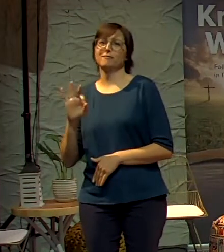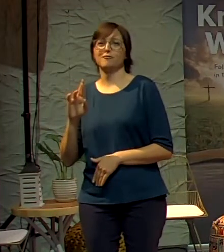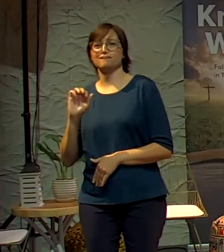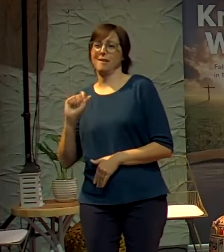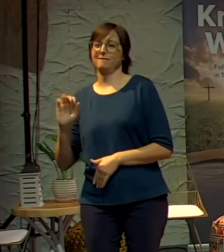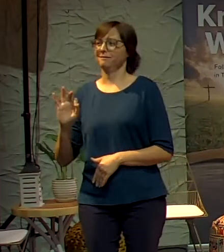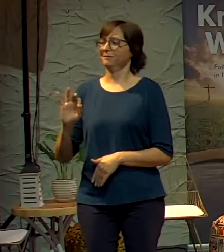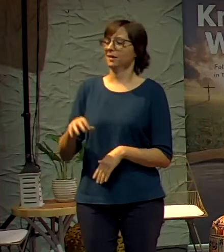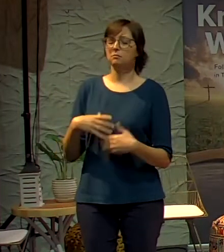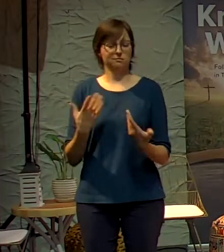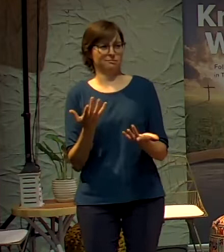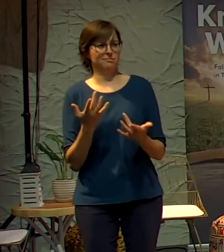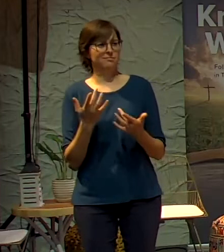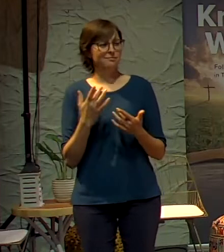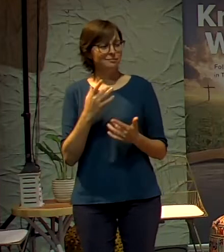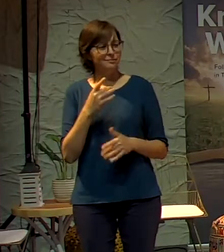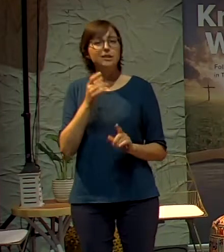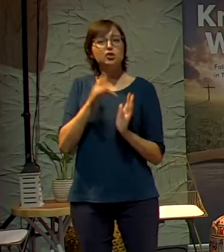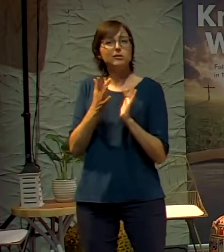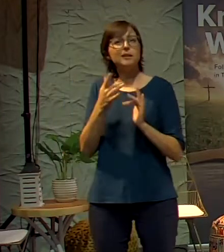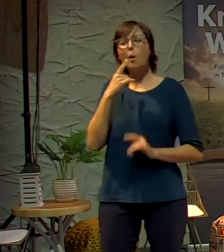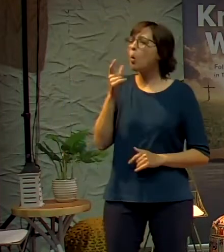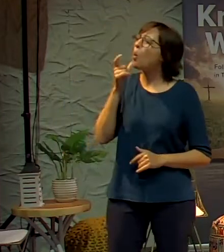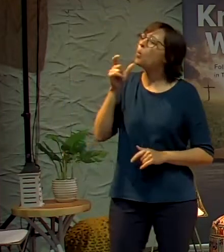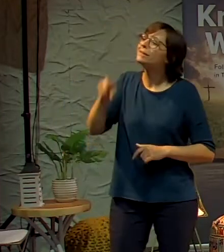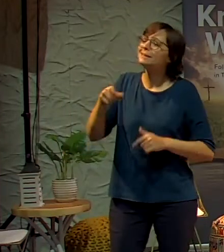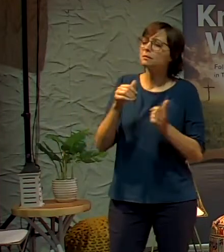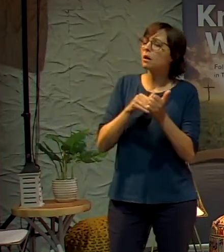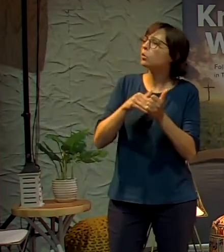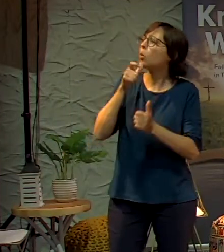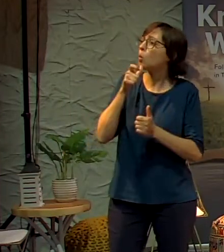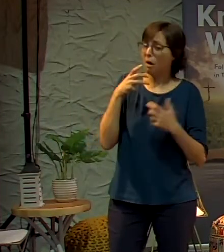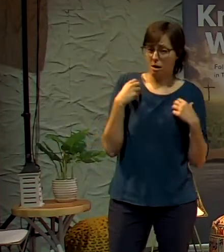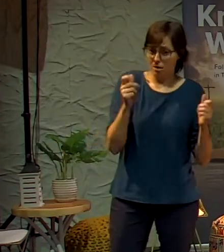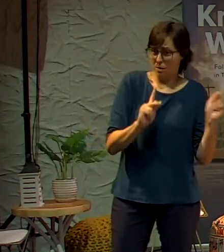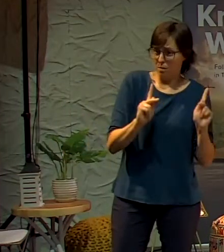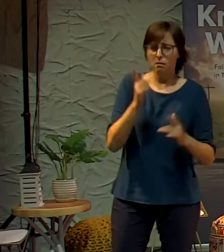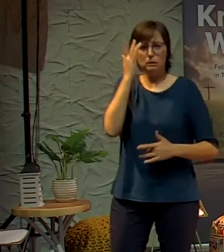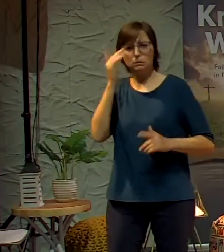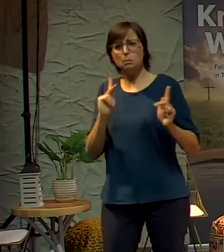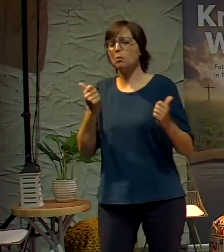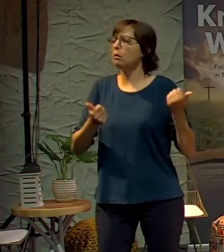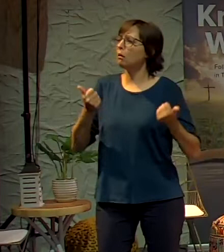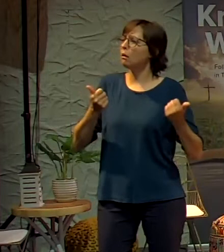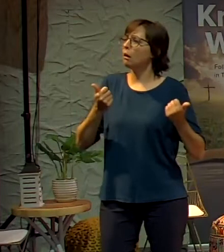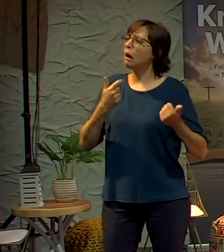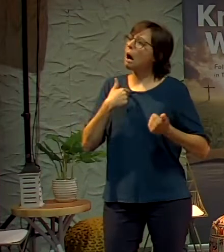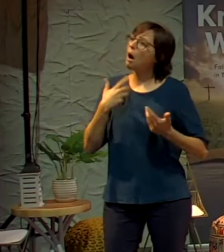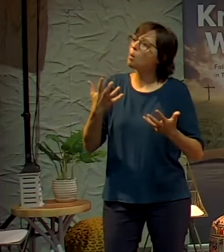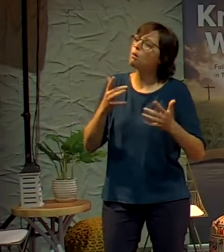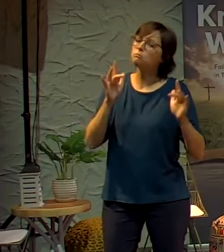says, who needs a doctor, the healthy or the sick? Go figure out what the scripture means. I'm after mercy, not